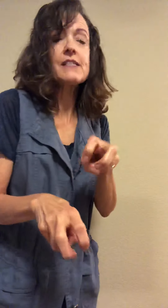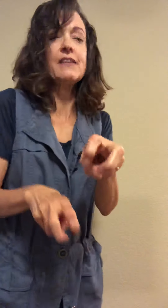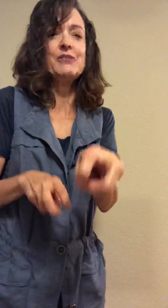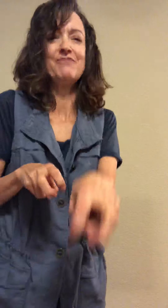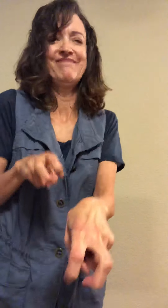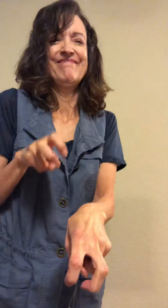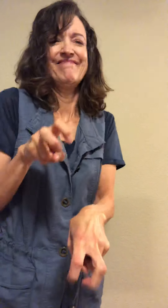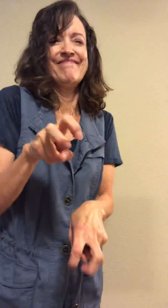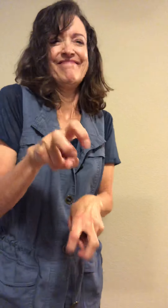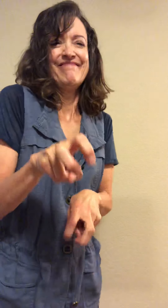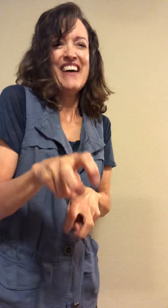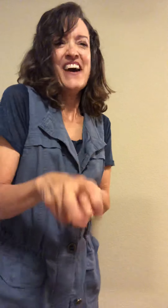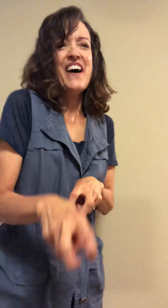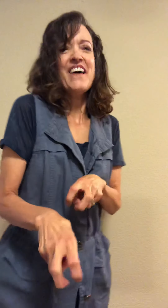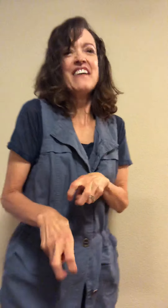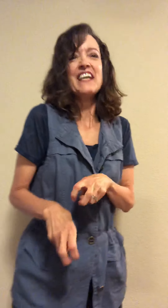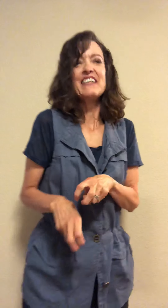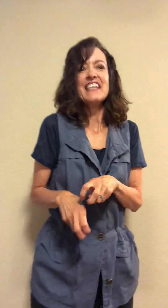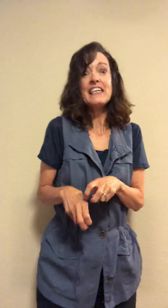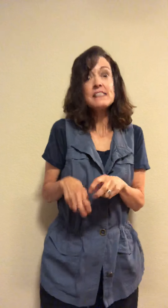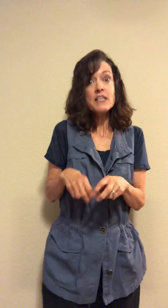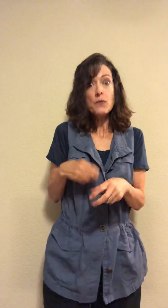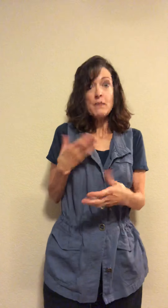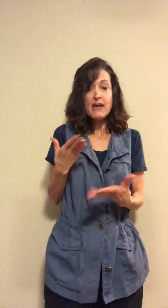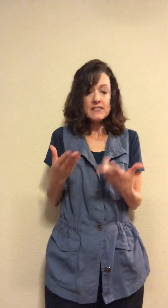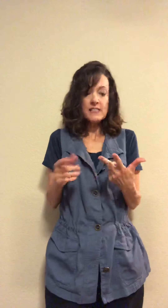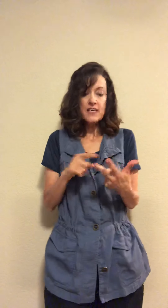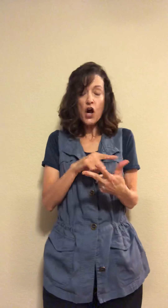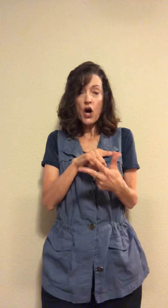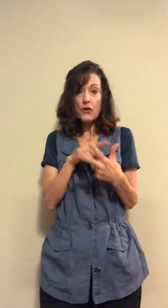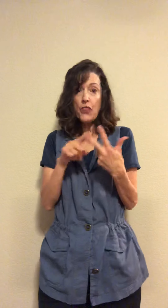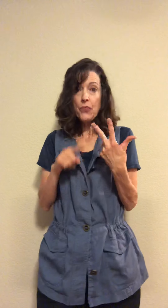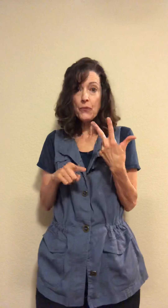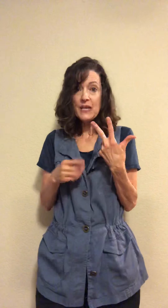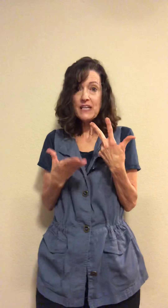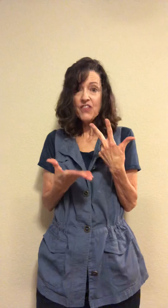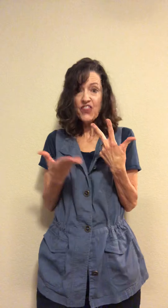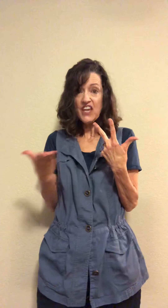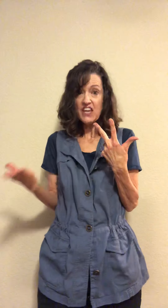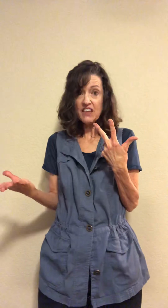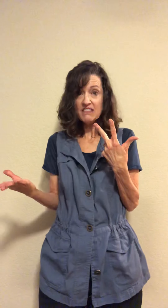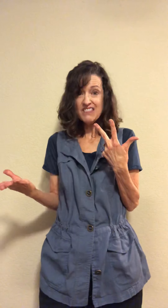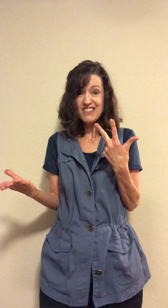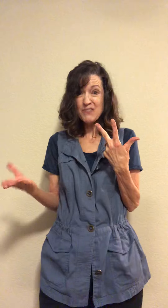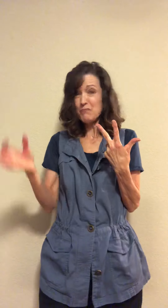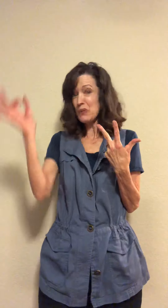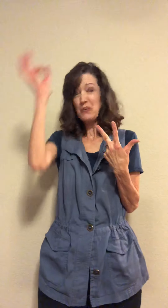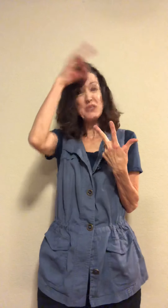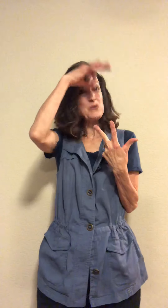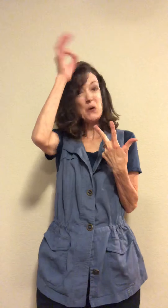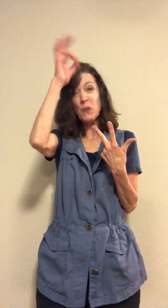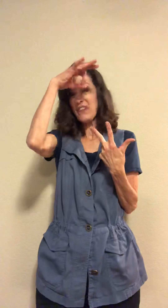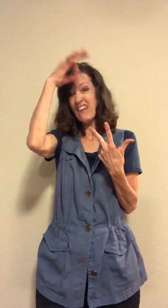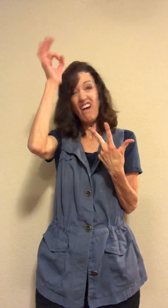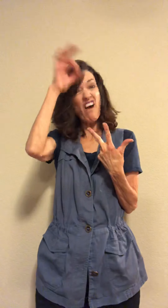slow. All right, the next thing we might see are 3 things, but we don't know what they